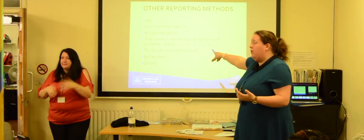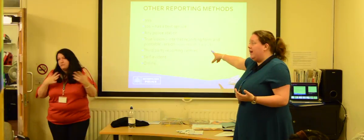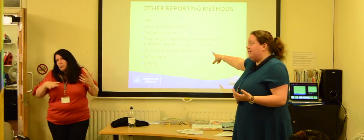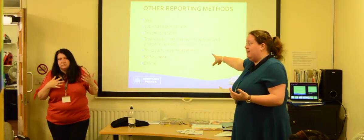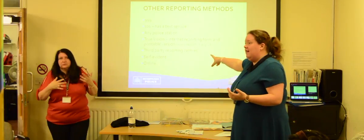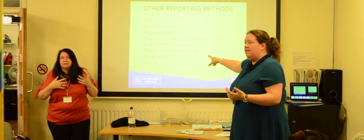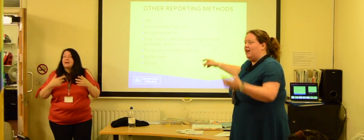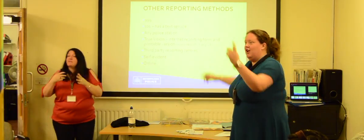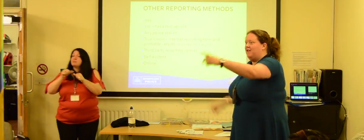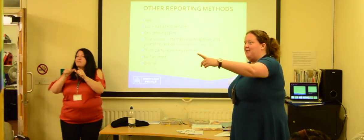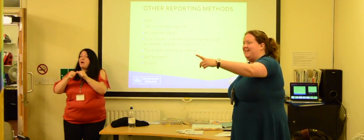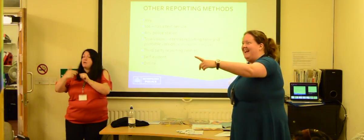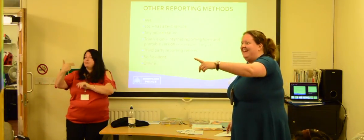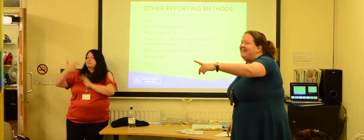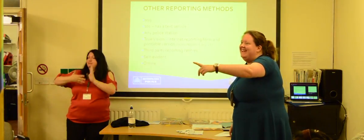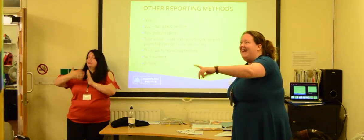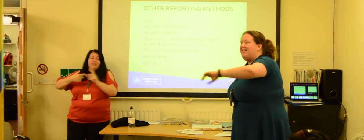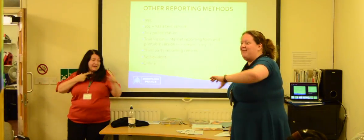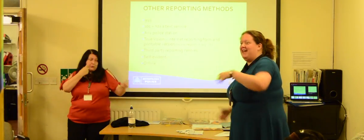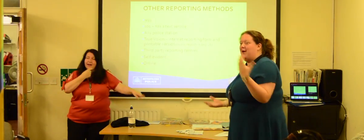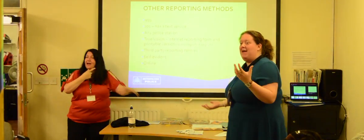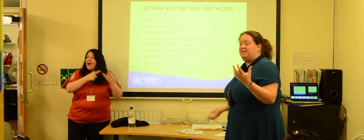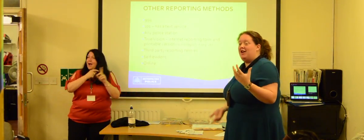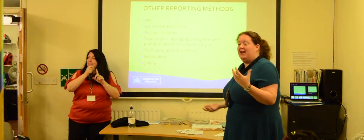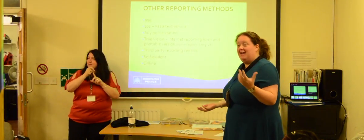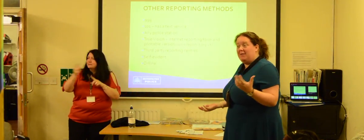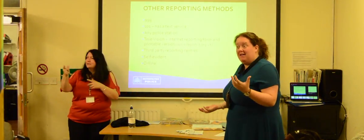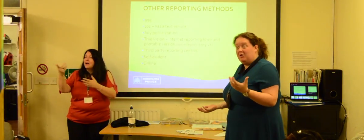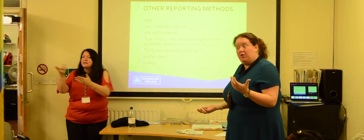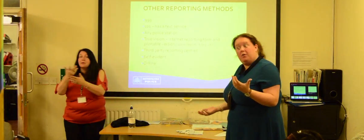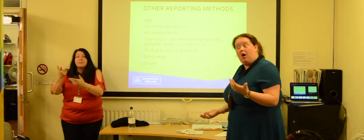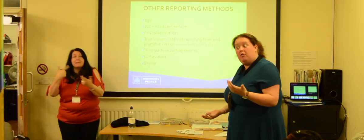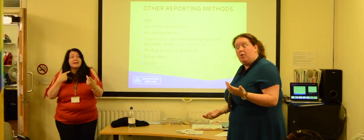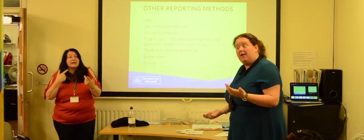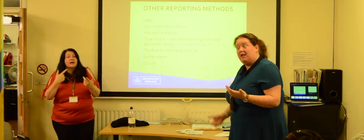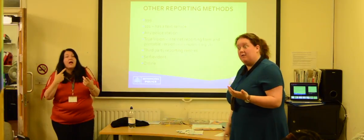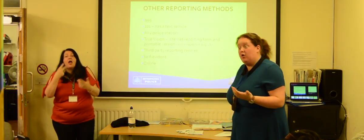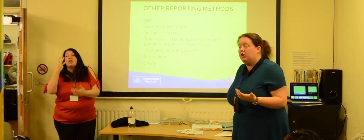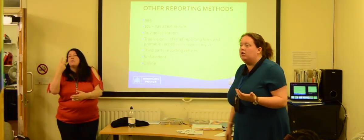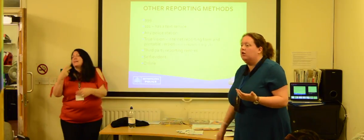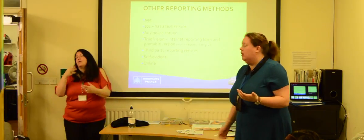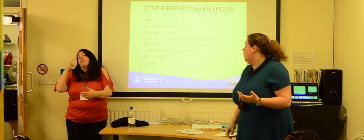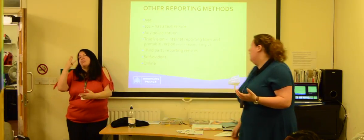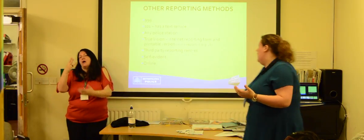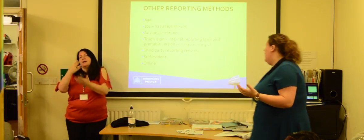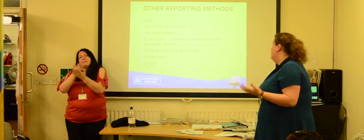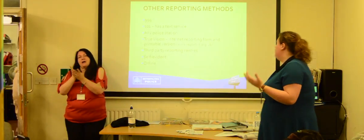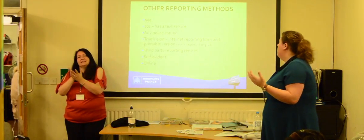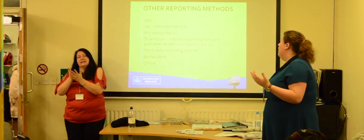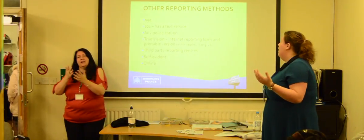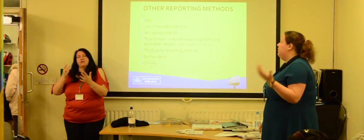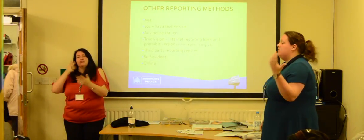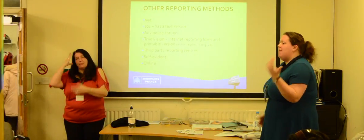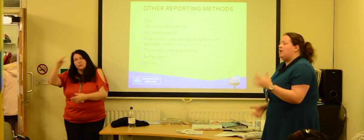Third-party reporting centres, and I know I spoke to Alan at the break about maybe turning this place into a third-party reporting centre for you.